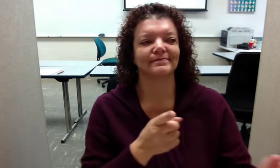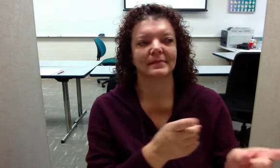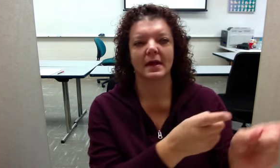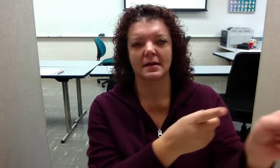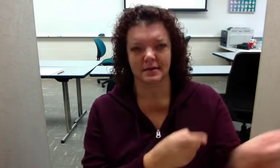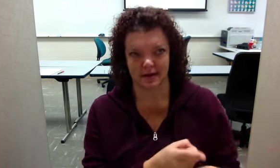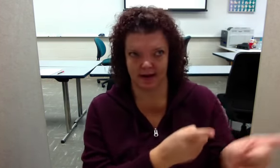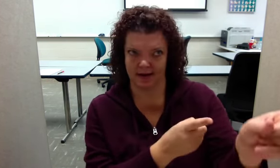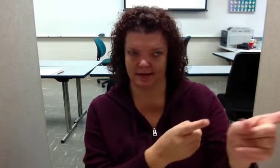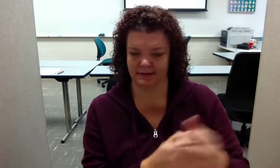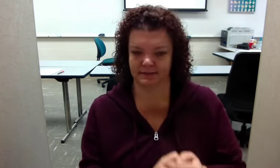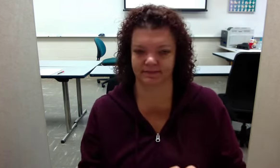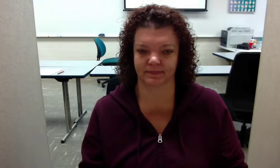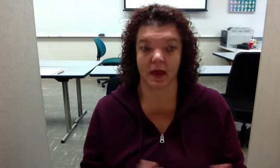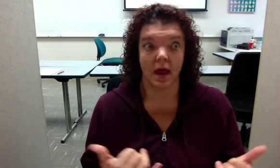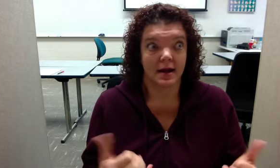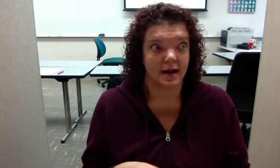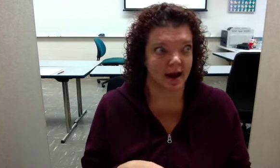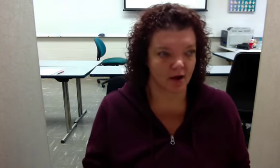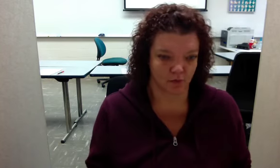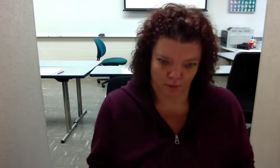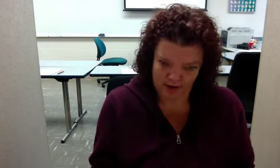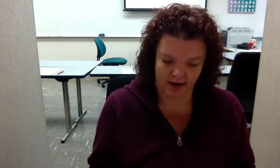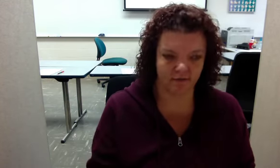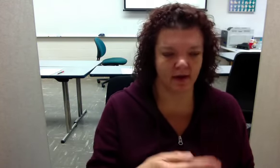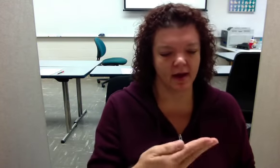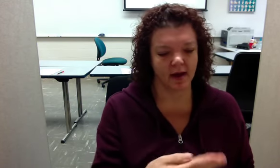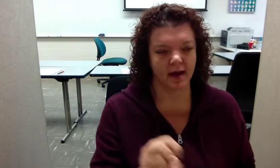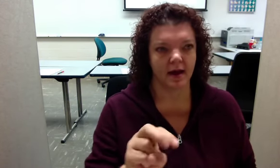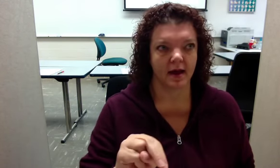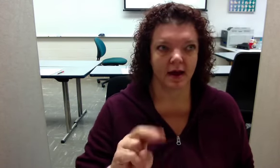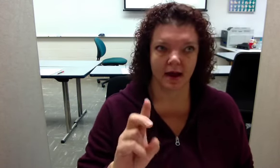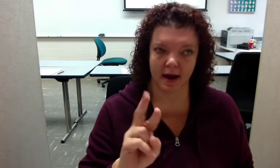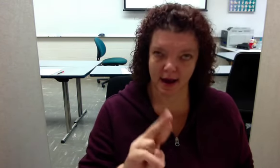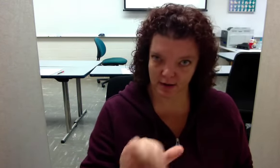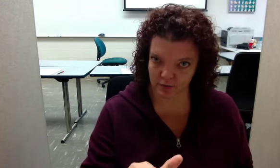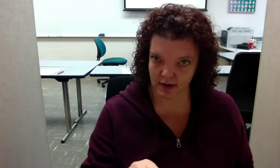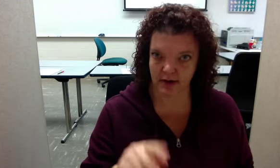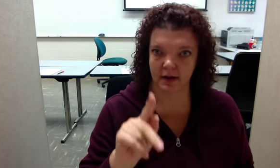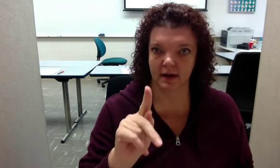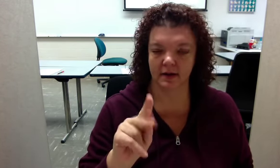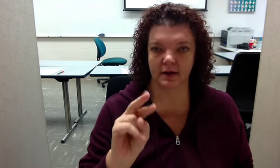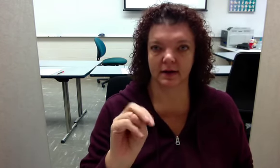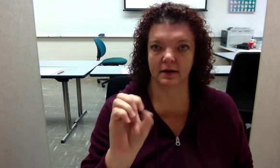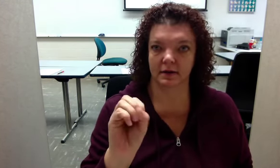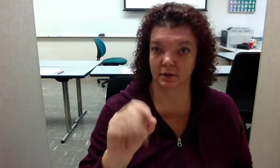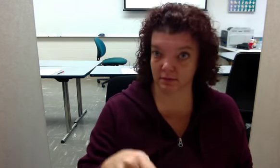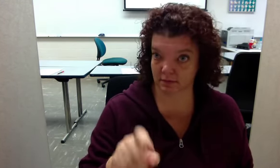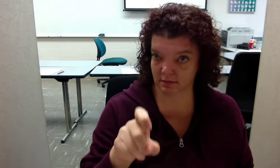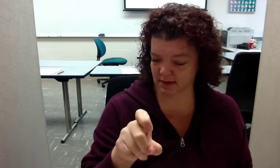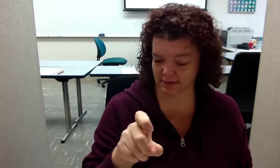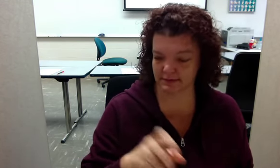comes in. Henry Knox was someone who worked with Washington, and Washington sent Henry Knox